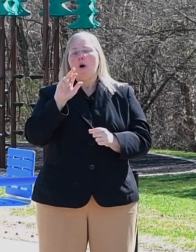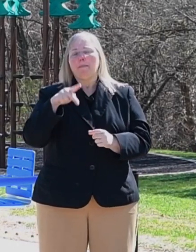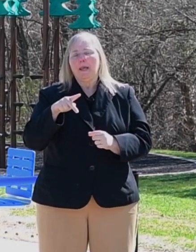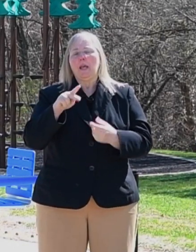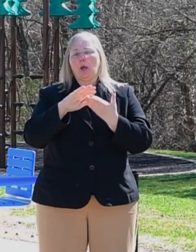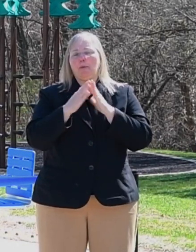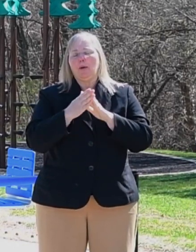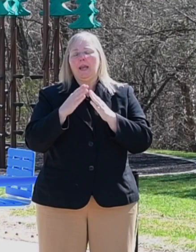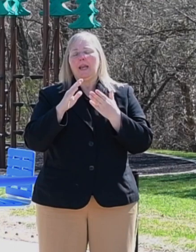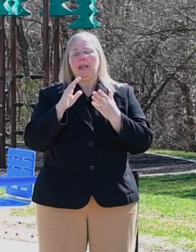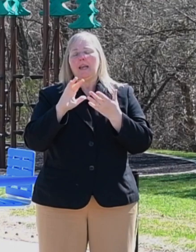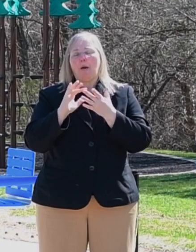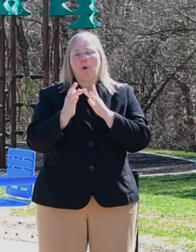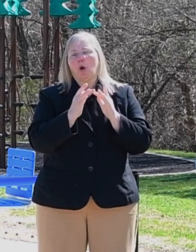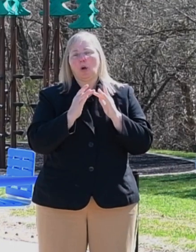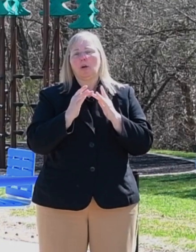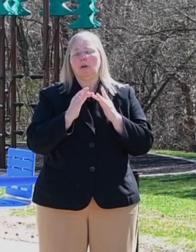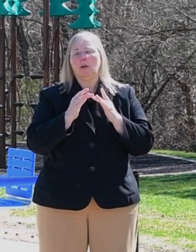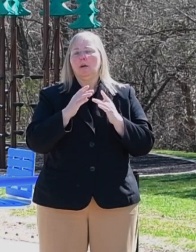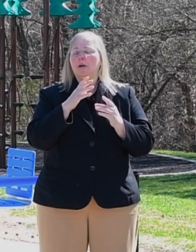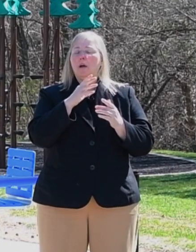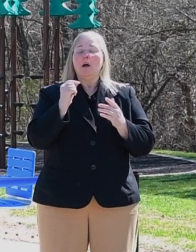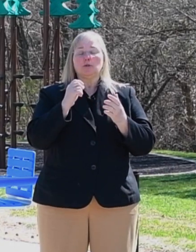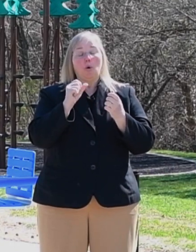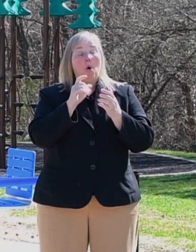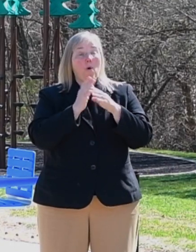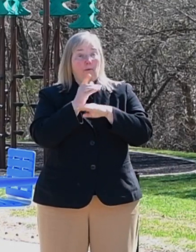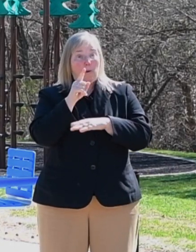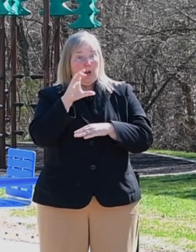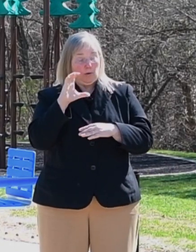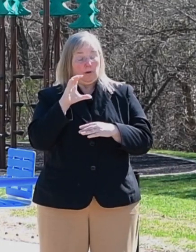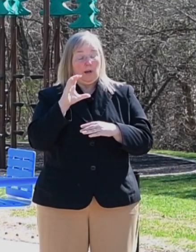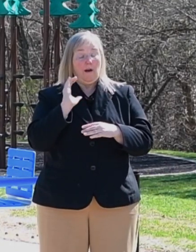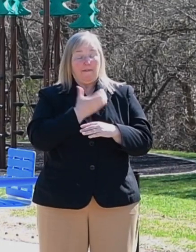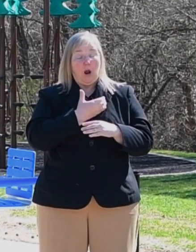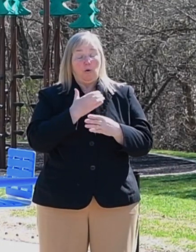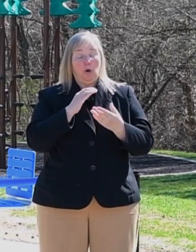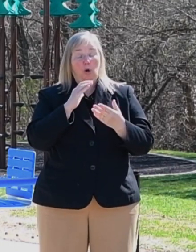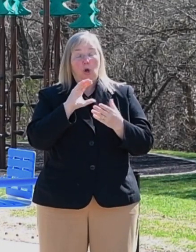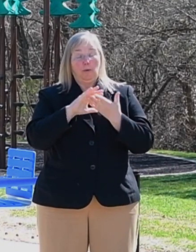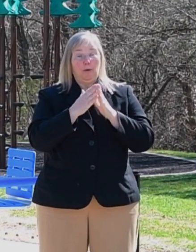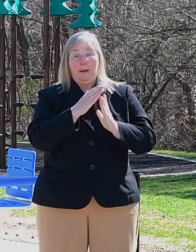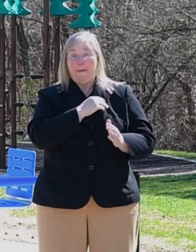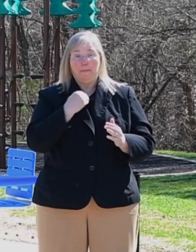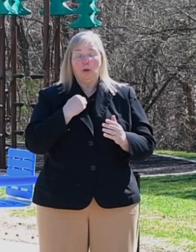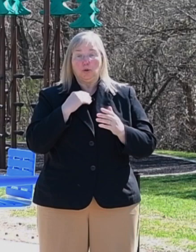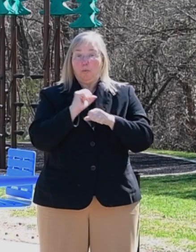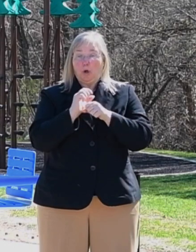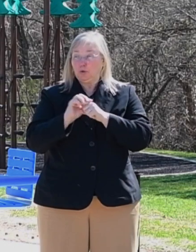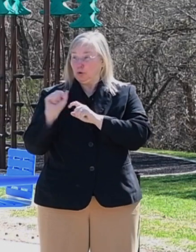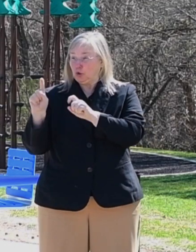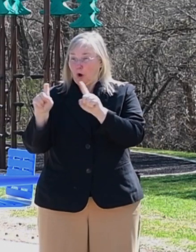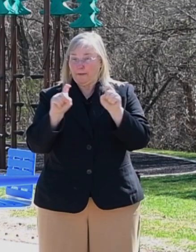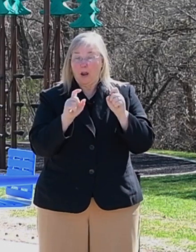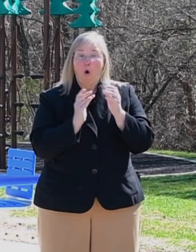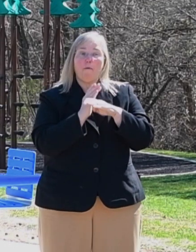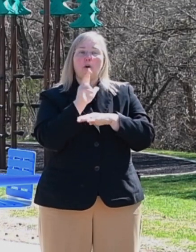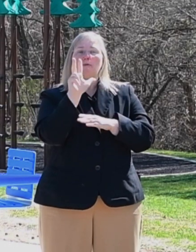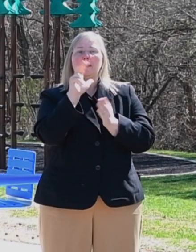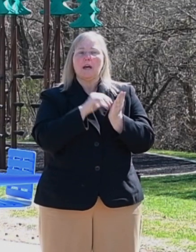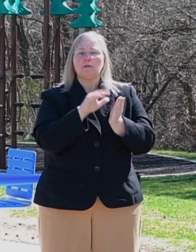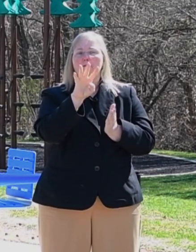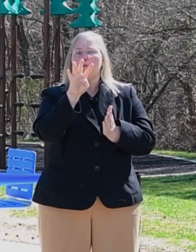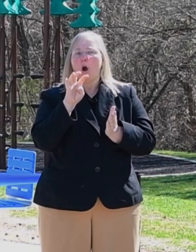than 100 of our community members worked to survey more than 3 8,400 of our residents